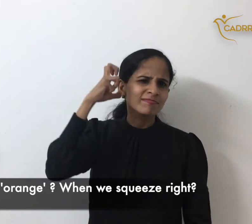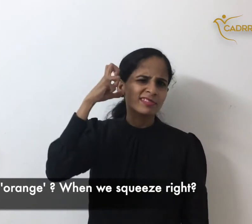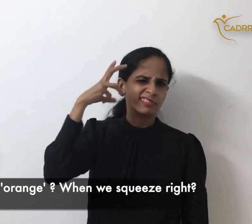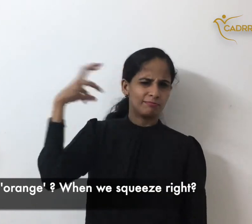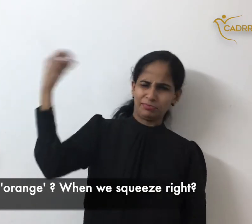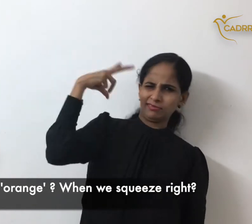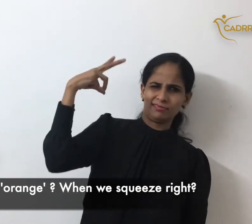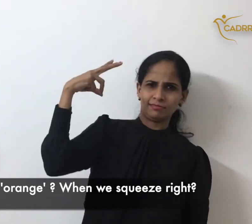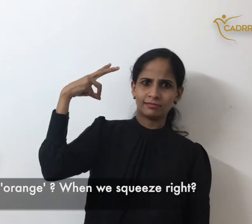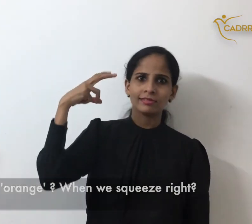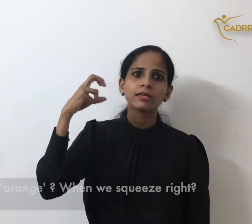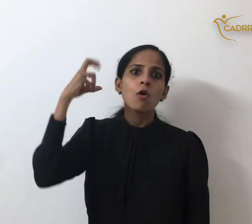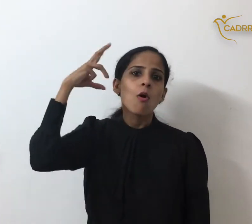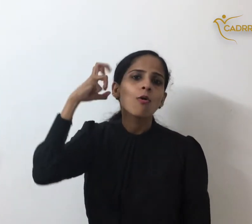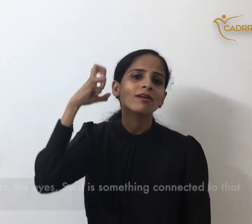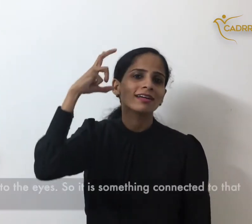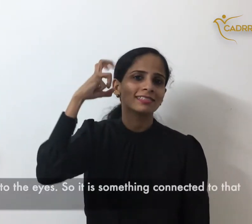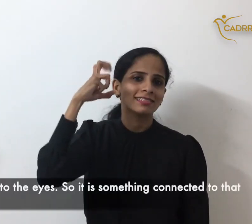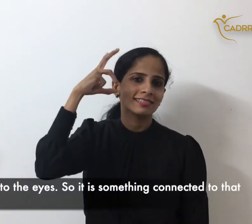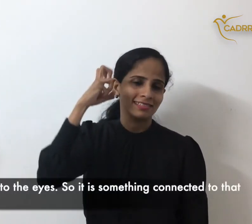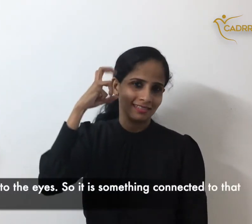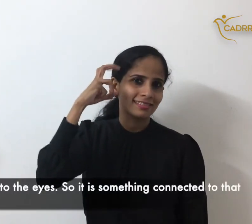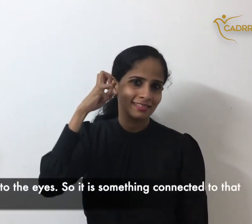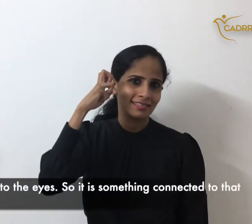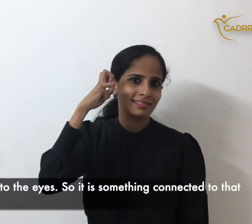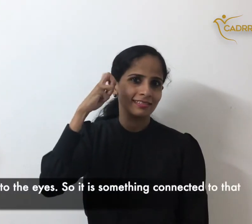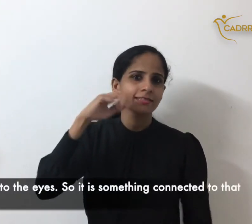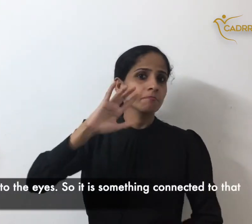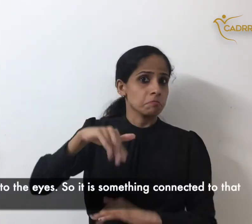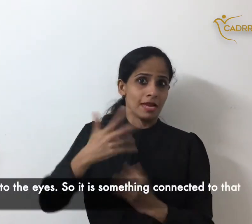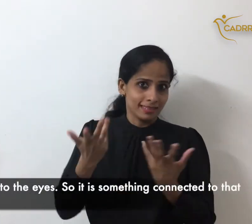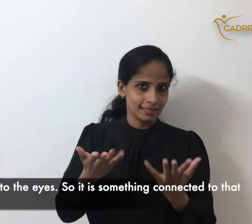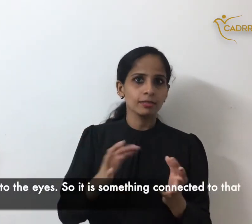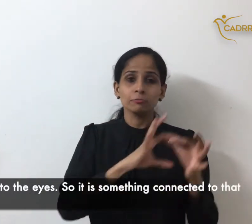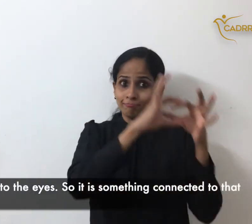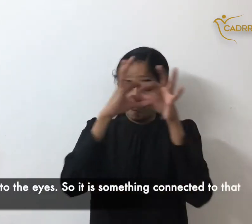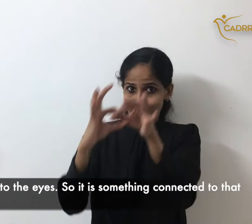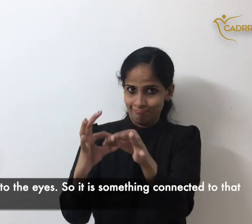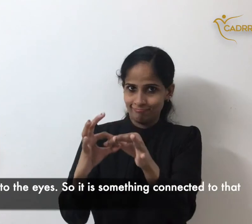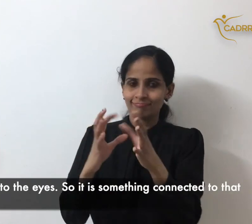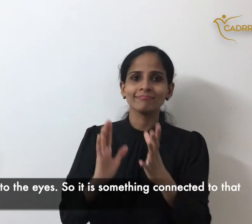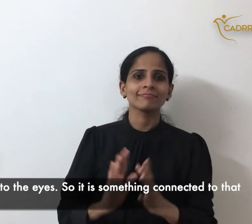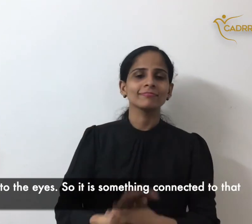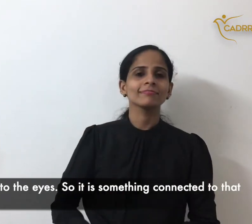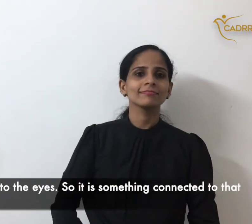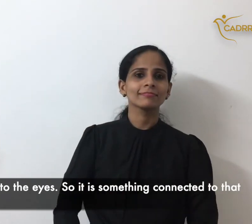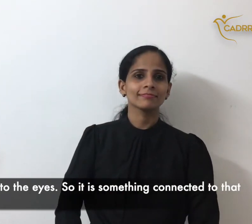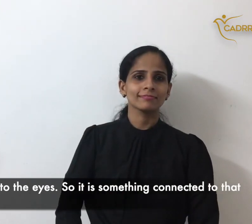And when we squeeze it, right, and the juice gets into the eyes. So it's something connected to that.